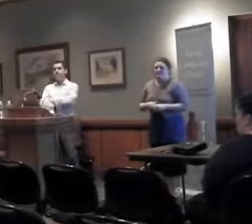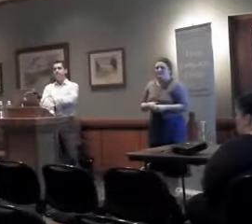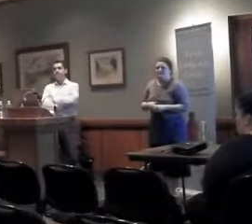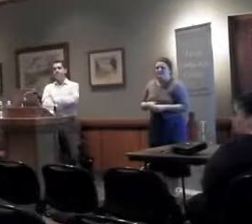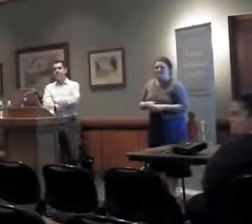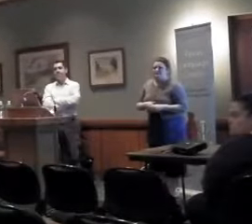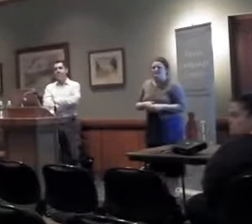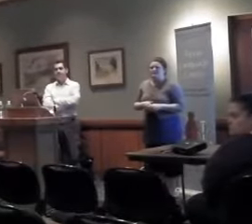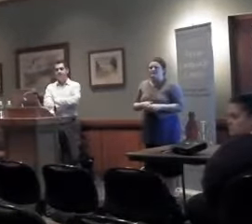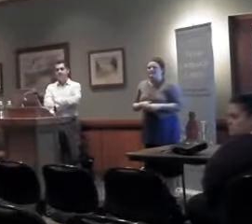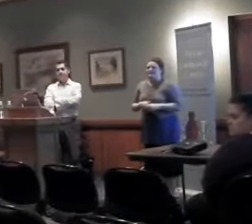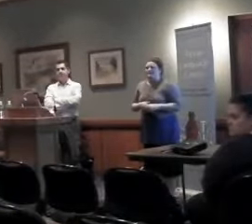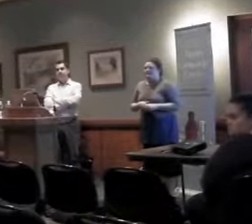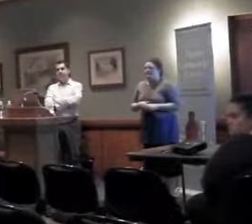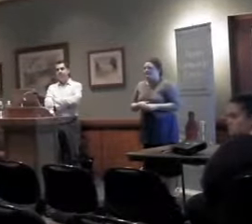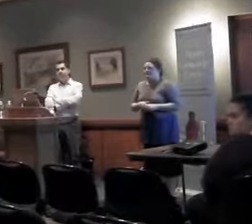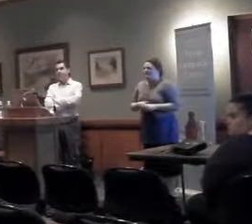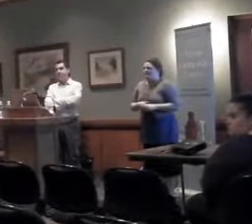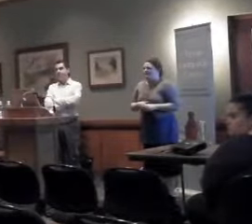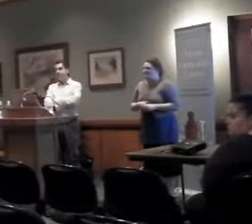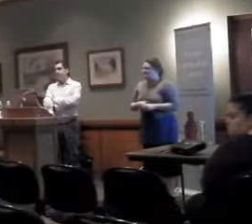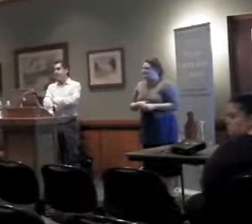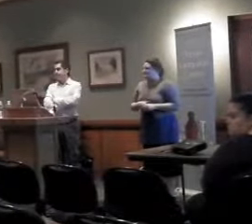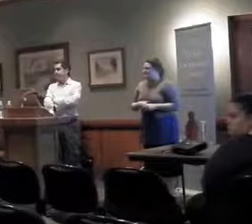Okay. Yeah, they're not the same.